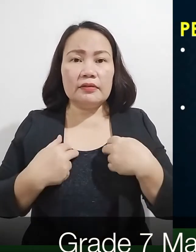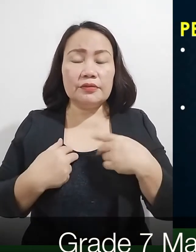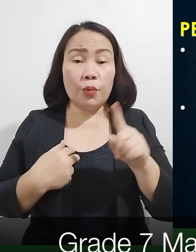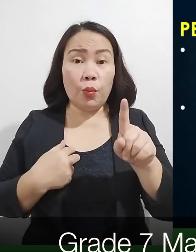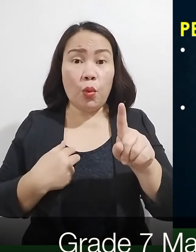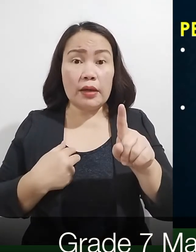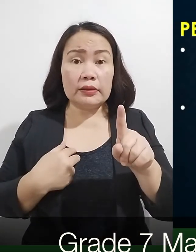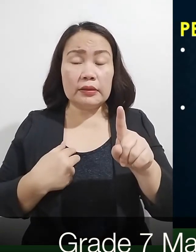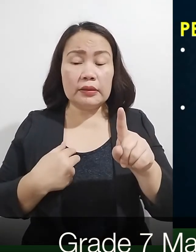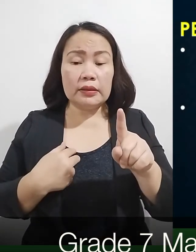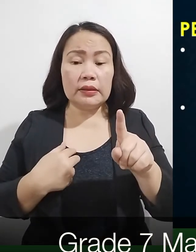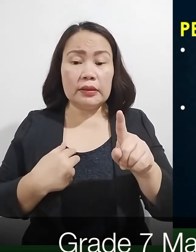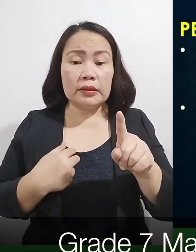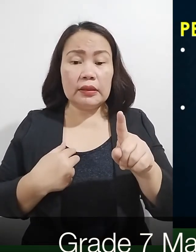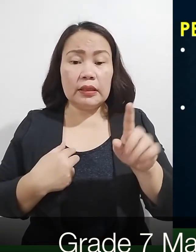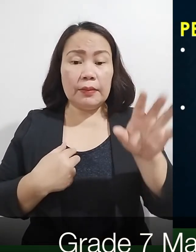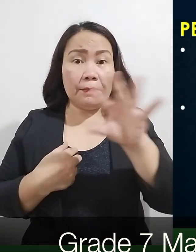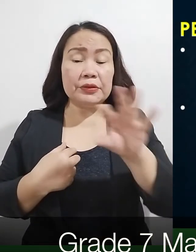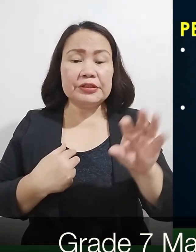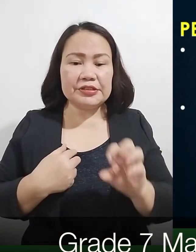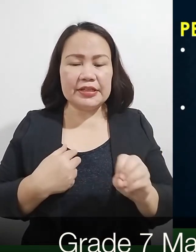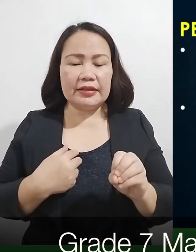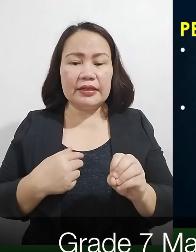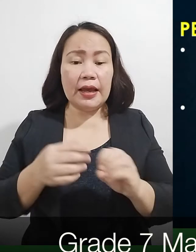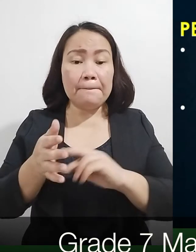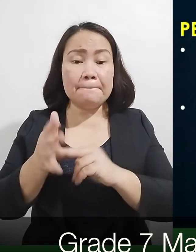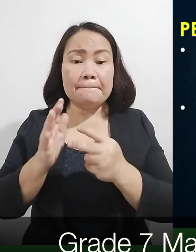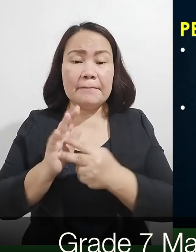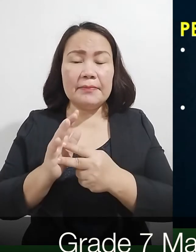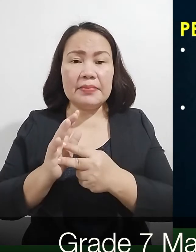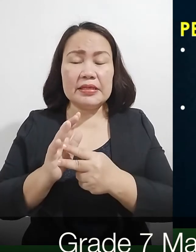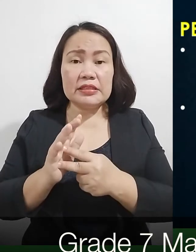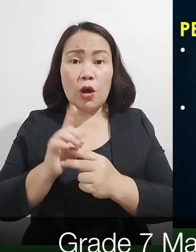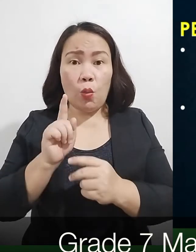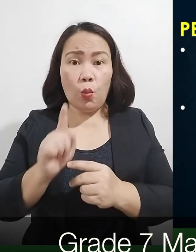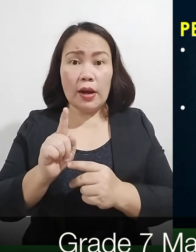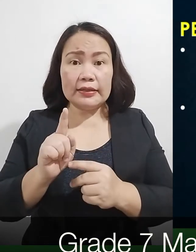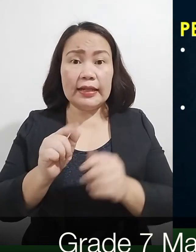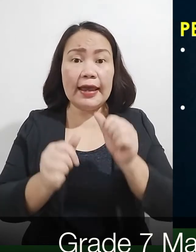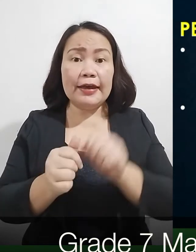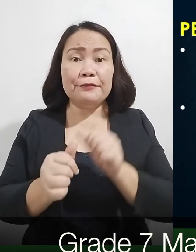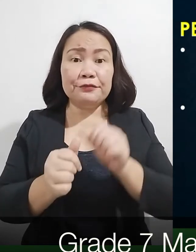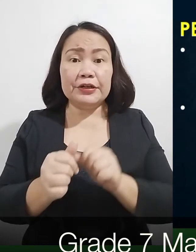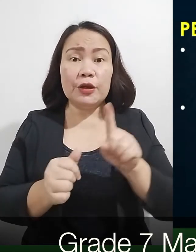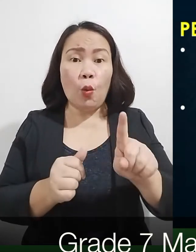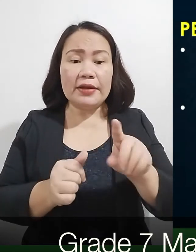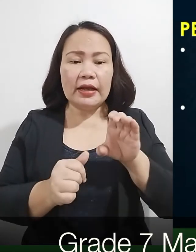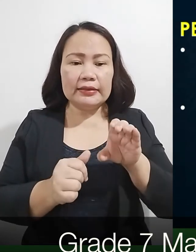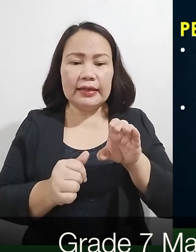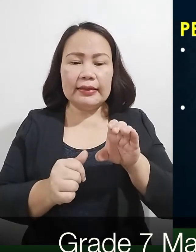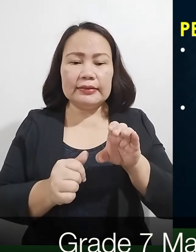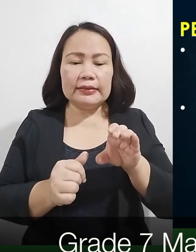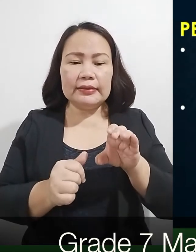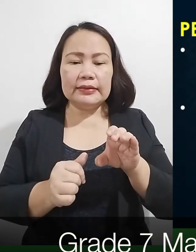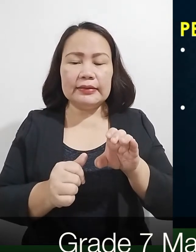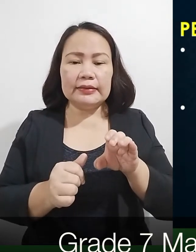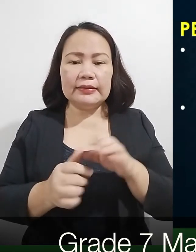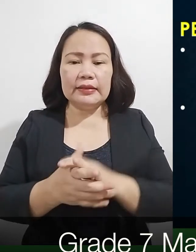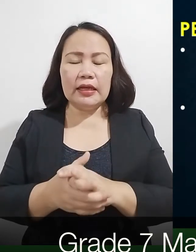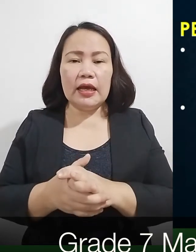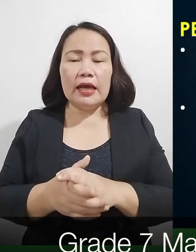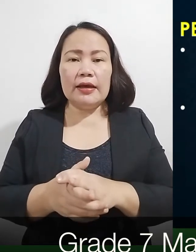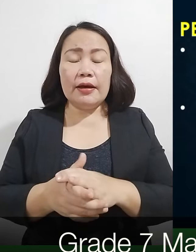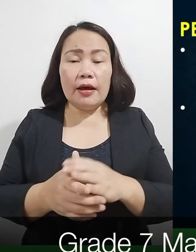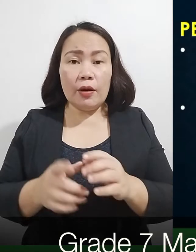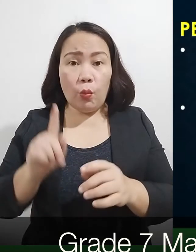I have here 1%, so this is how we write 1%. This means 1 per 100 kasi percent